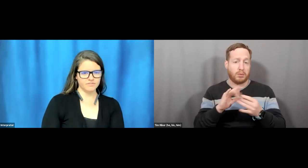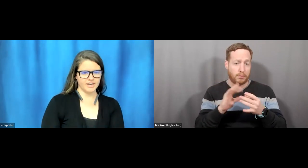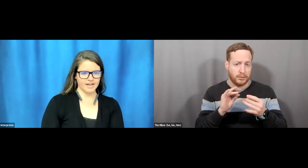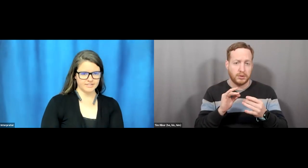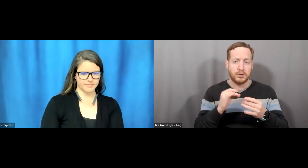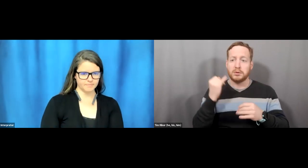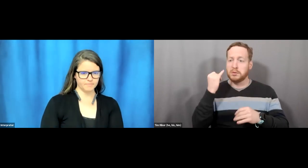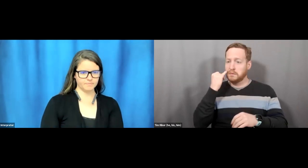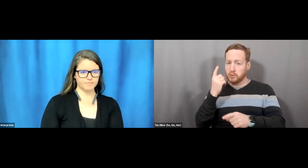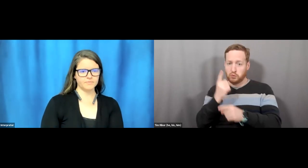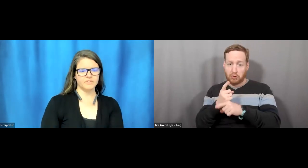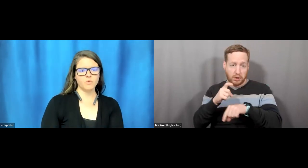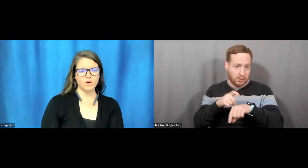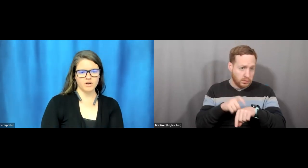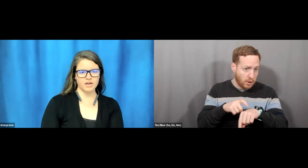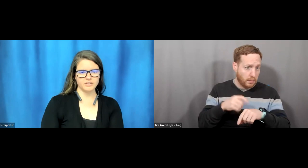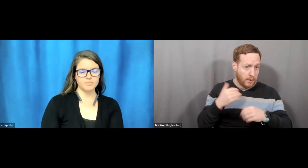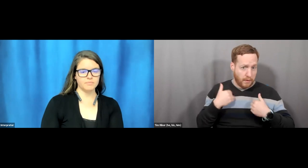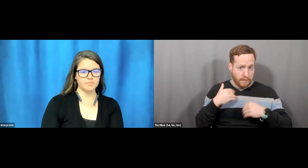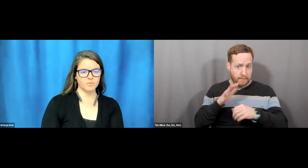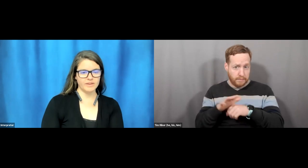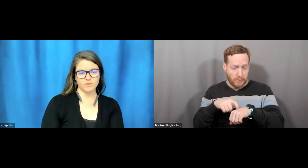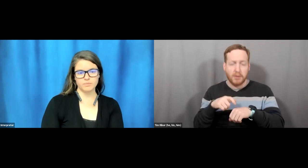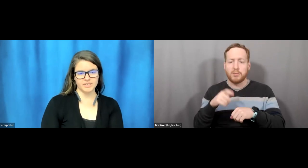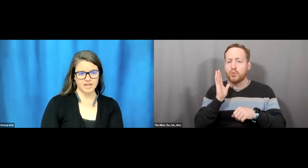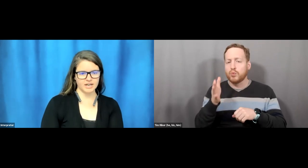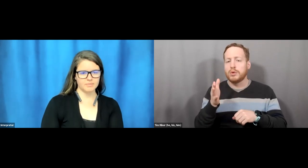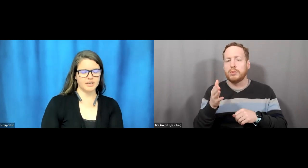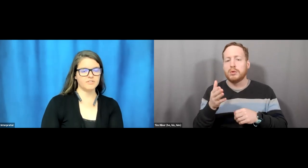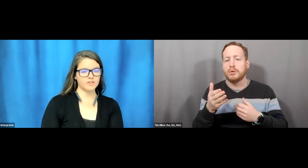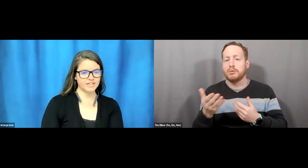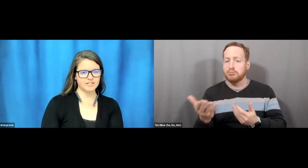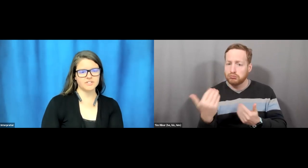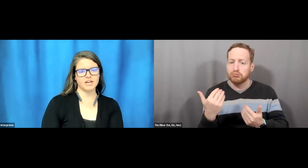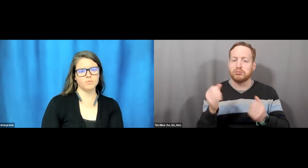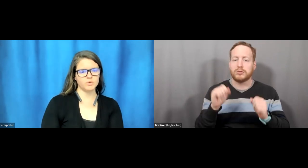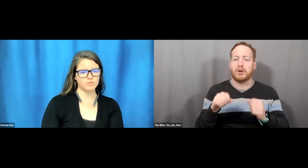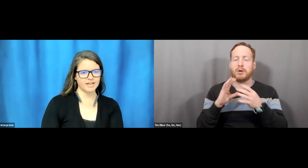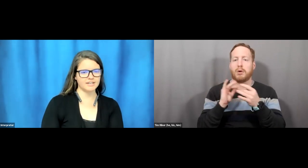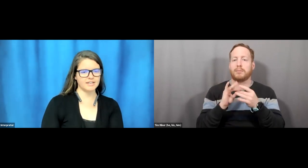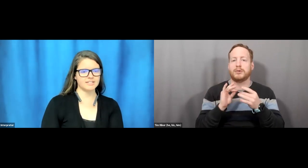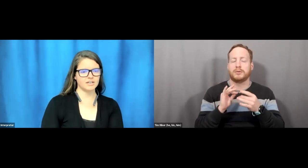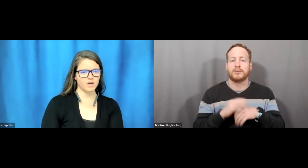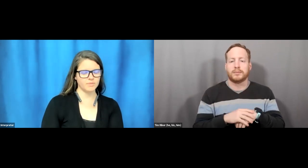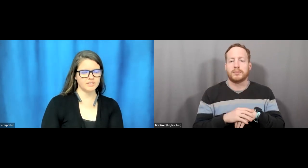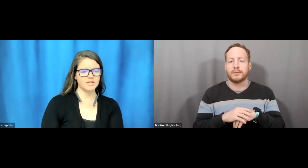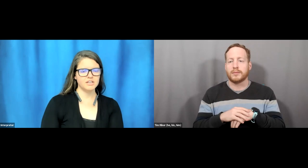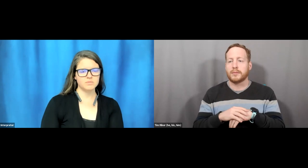and ask for when there would be time. And if there is enough time, we would recognize that comment to be